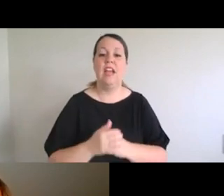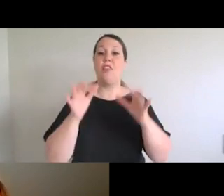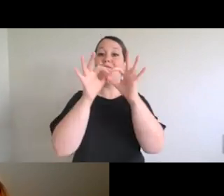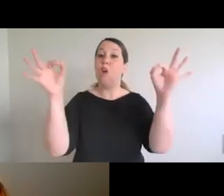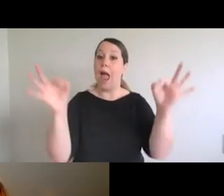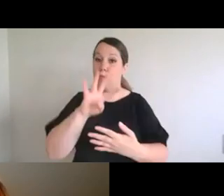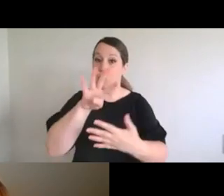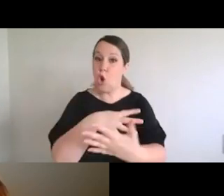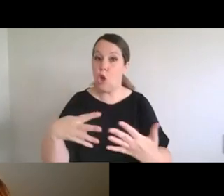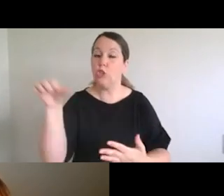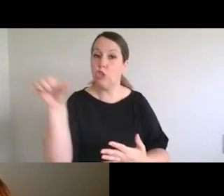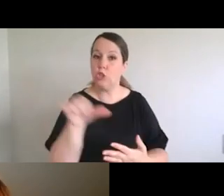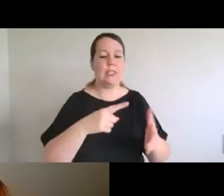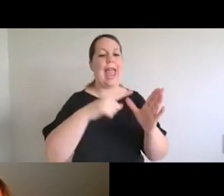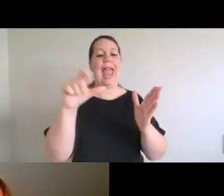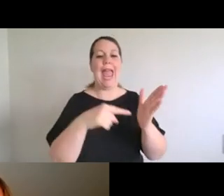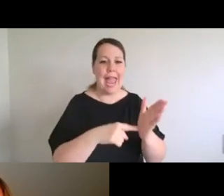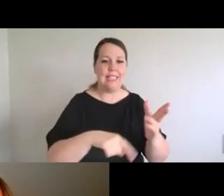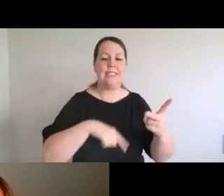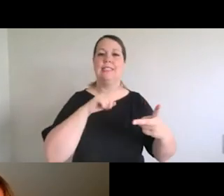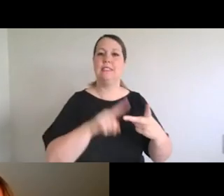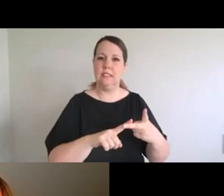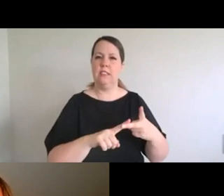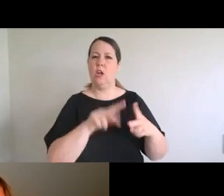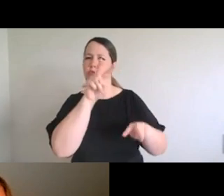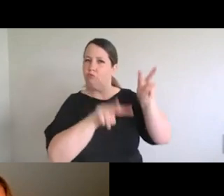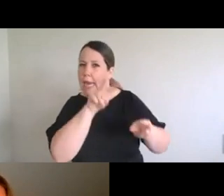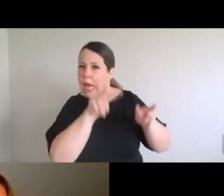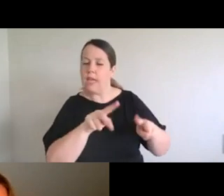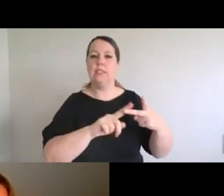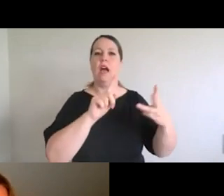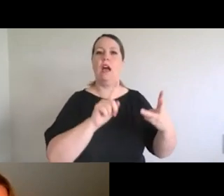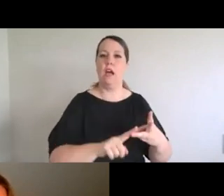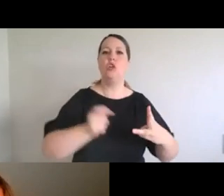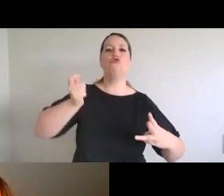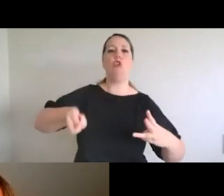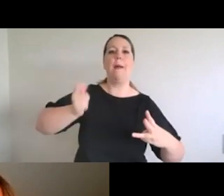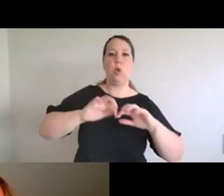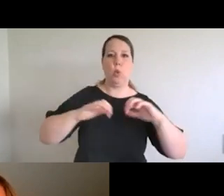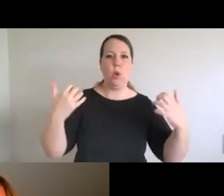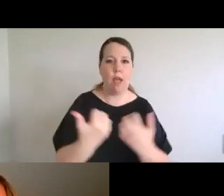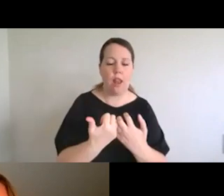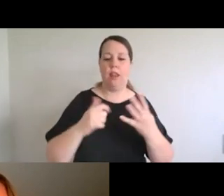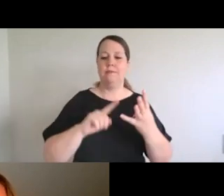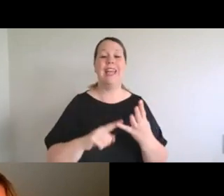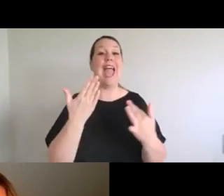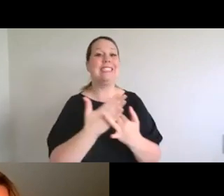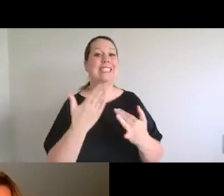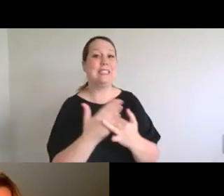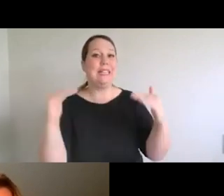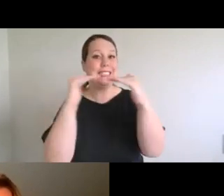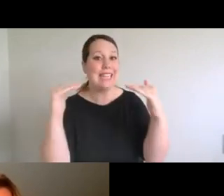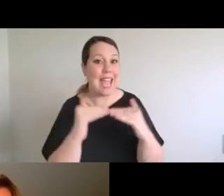act, a regulator, a tribunal, accessibility standards, and a way to